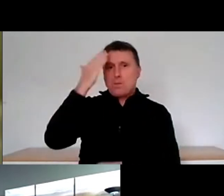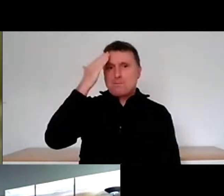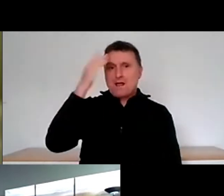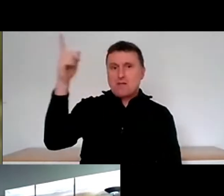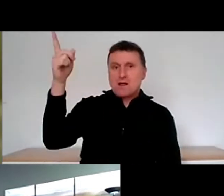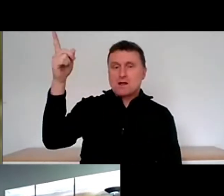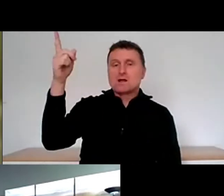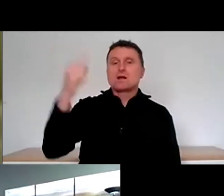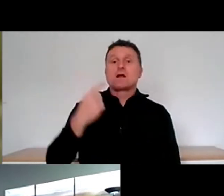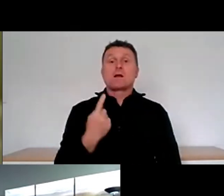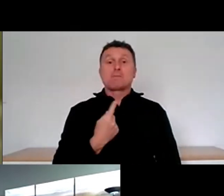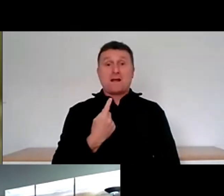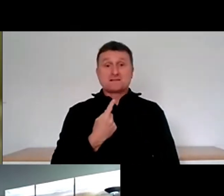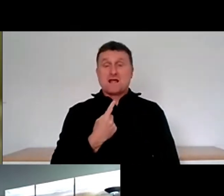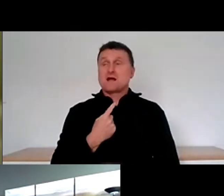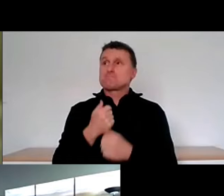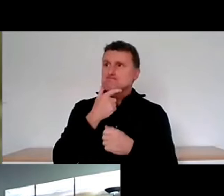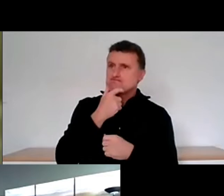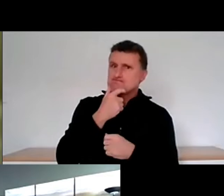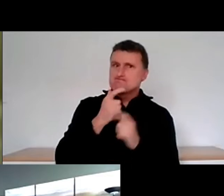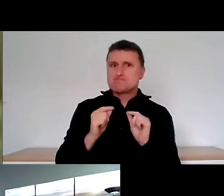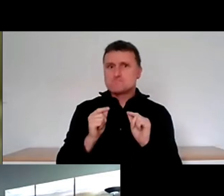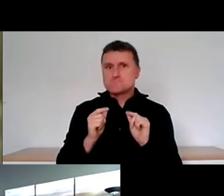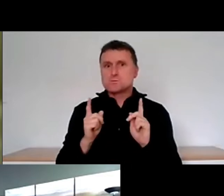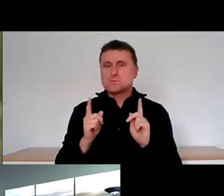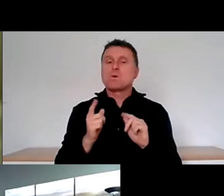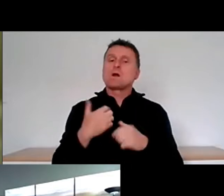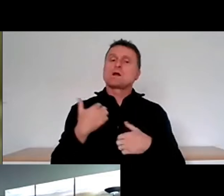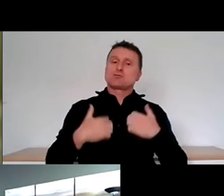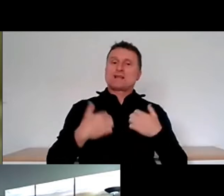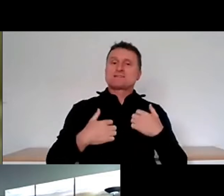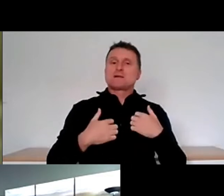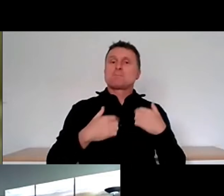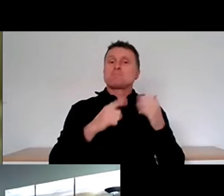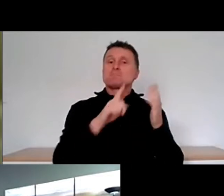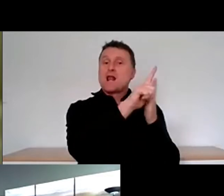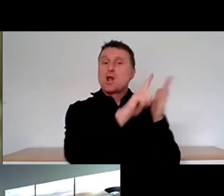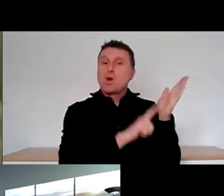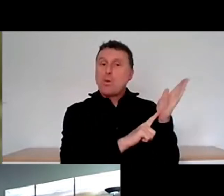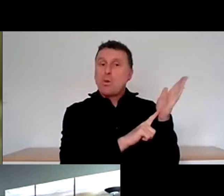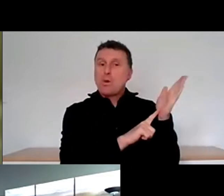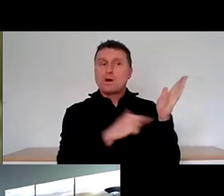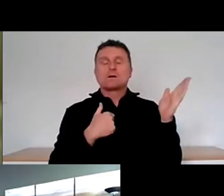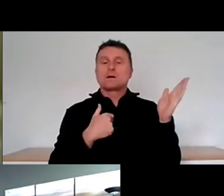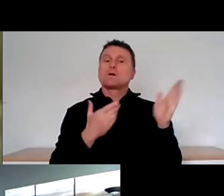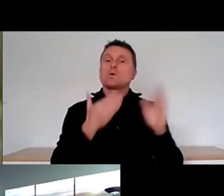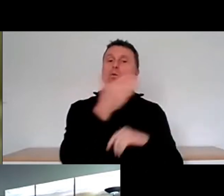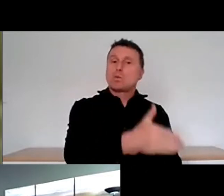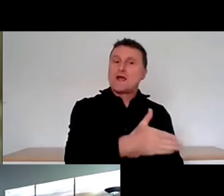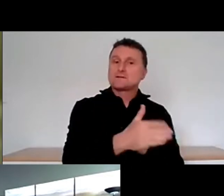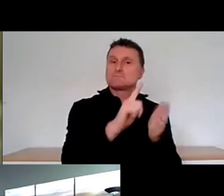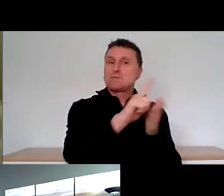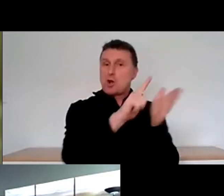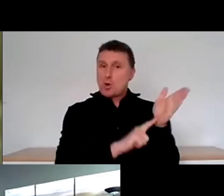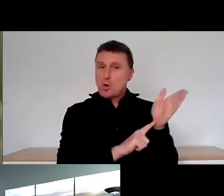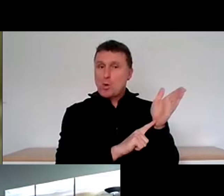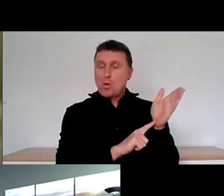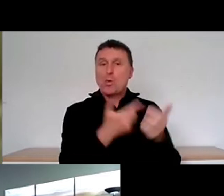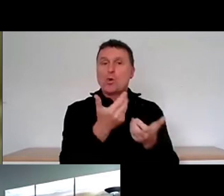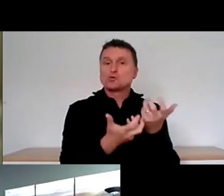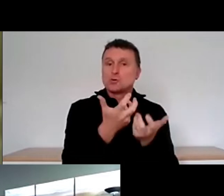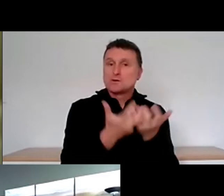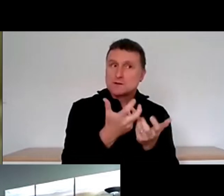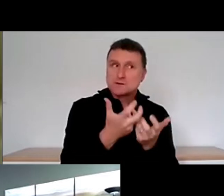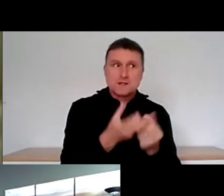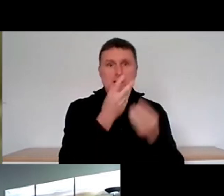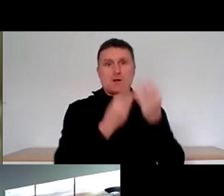school, became a barrister, and then realized that really a lot of these issues, boundary